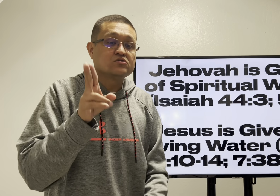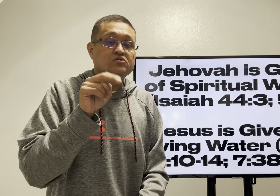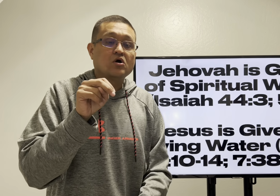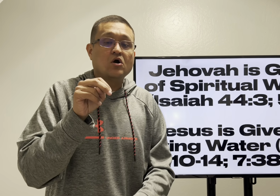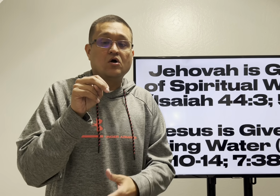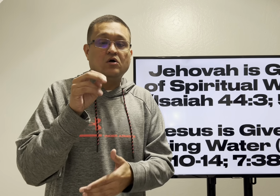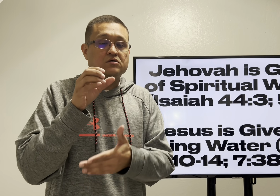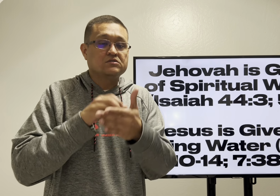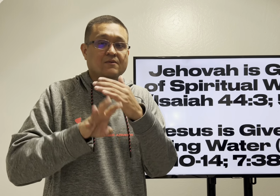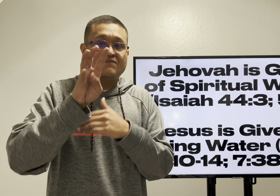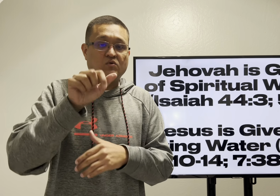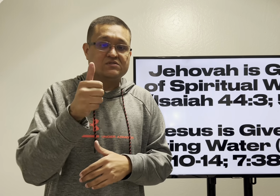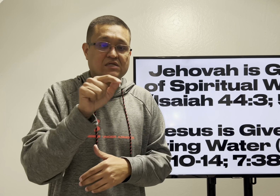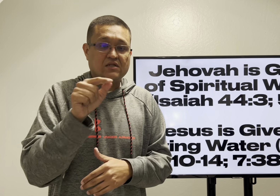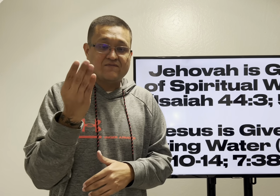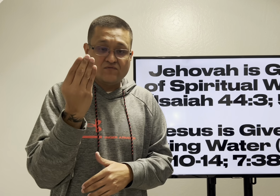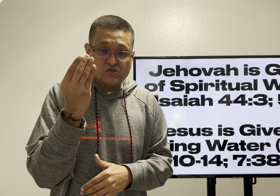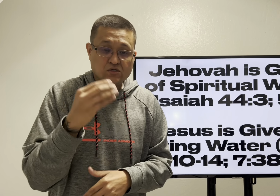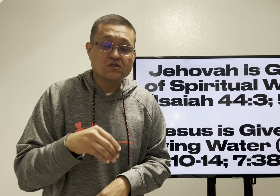You can find that in John 4, 10 through 14,